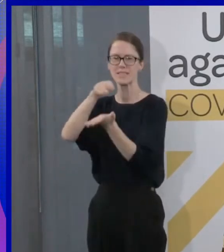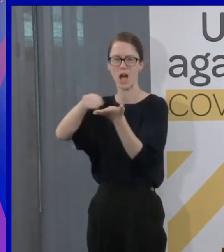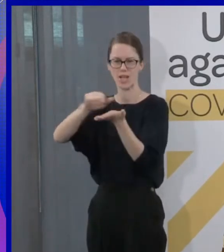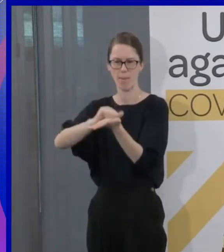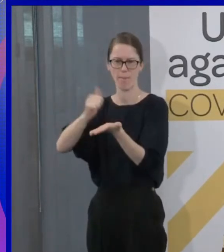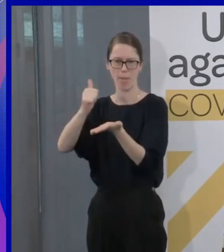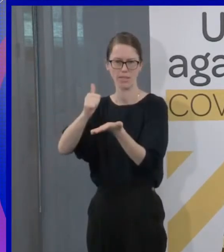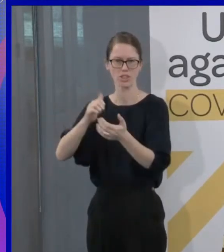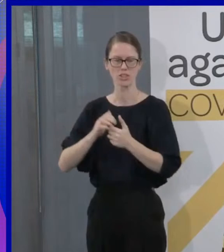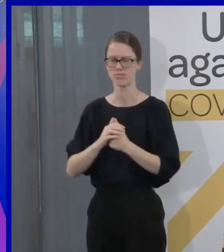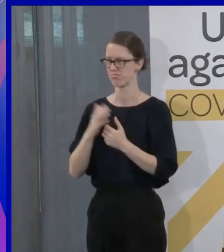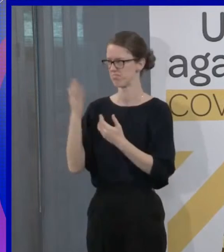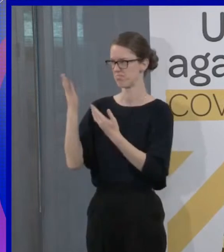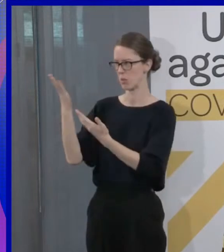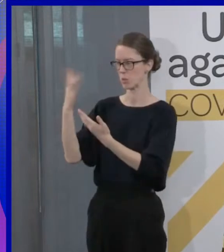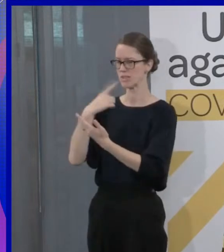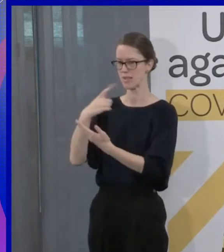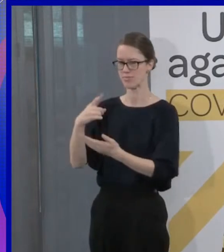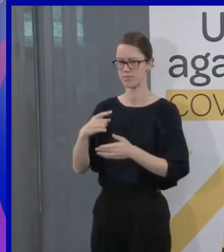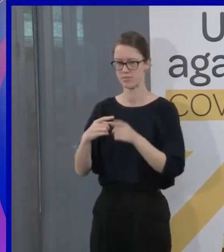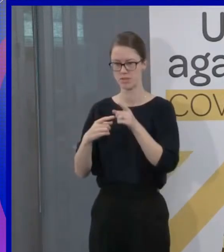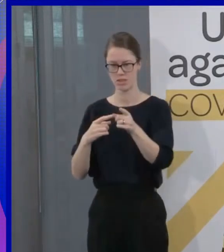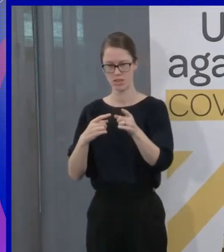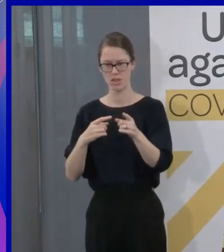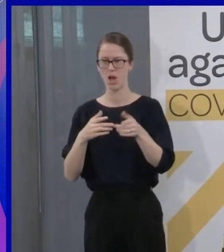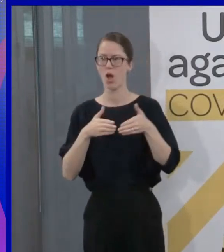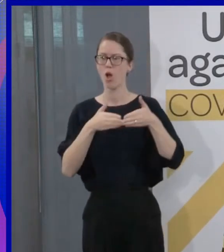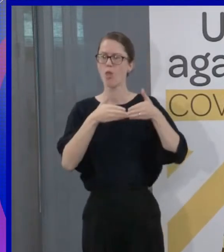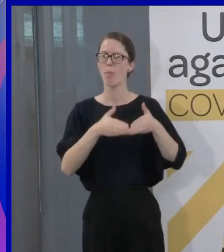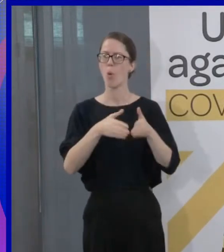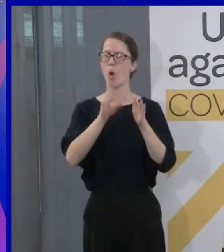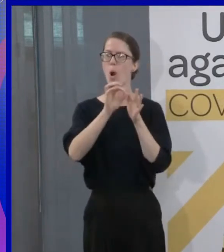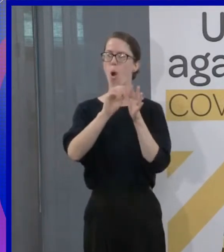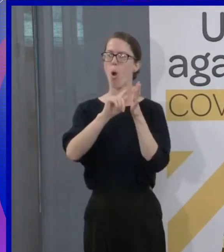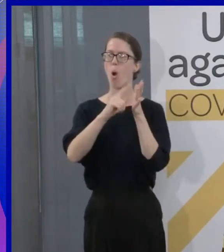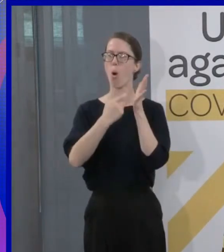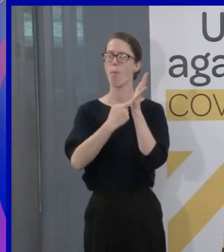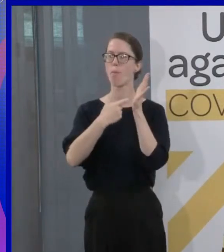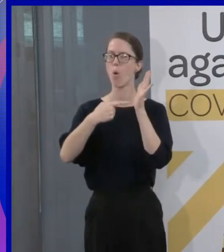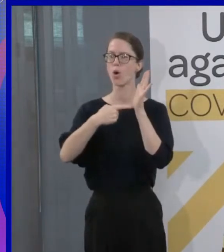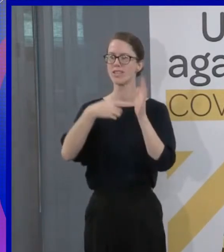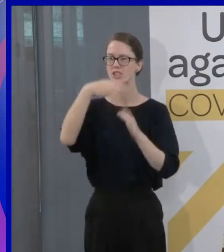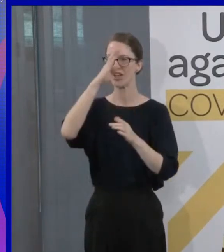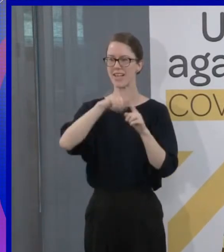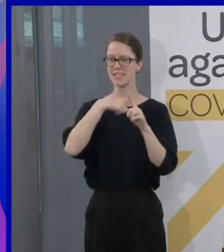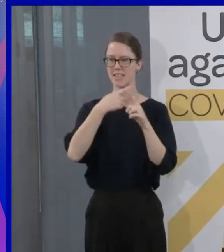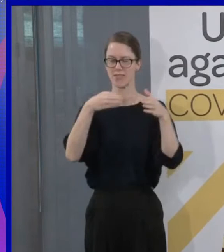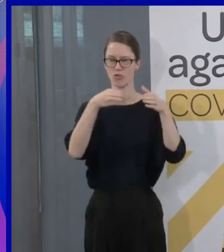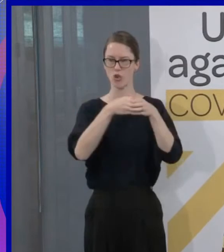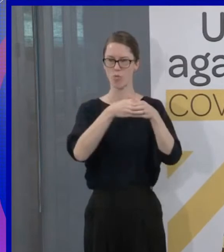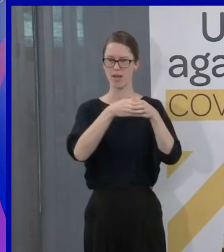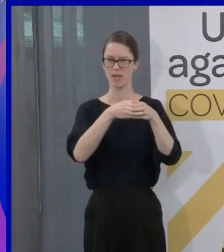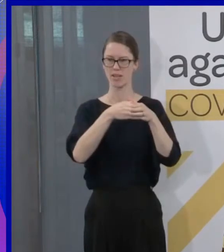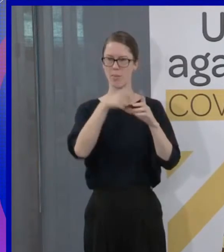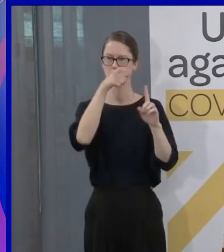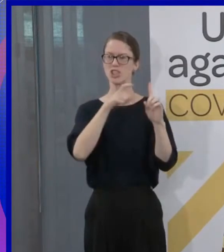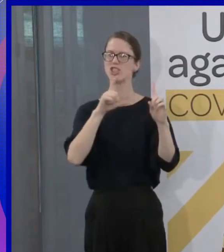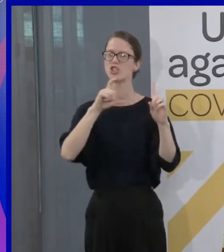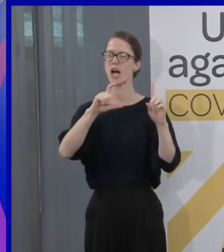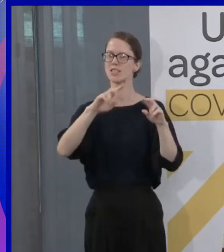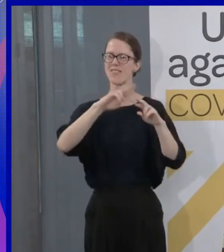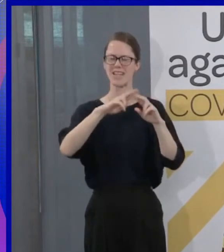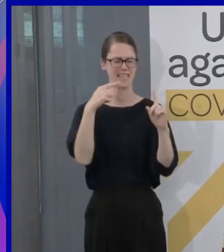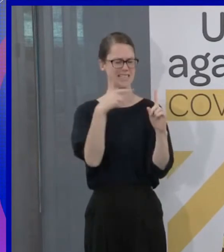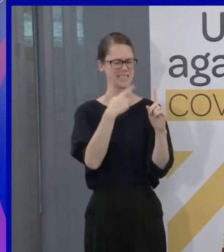I don't want to steal his thunder. Have you seen comments from the Ports Chief Executives Group spokesman Charles Finney? He said that the ports have